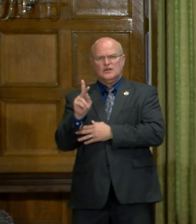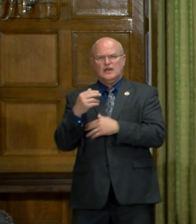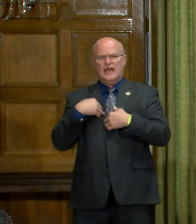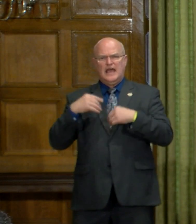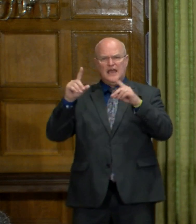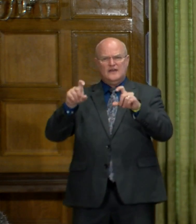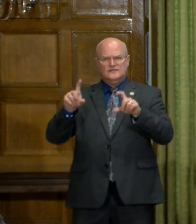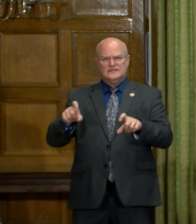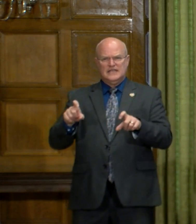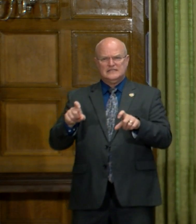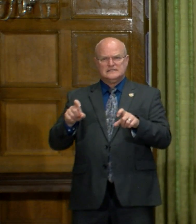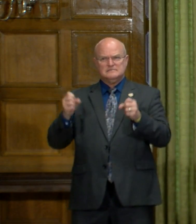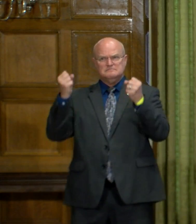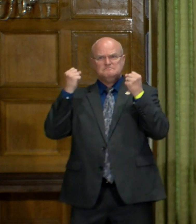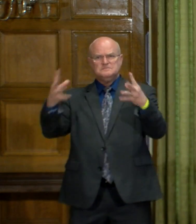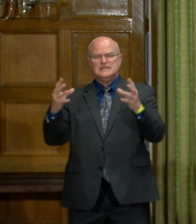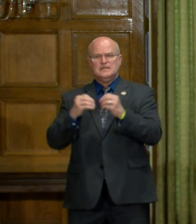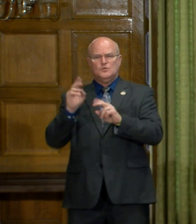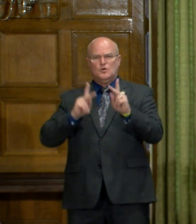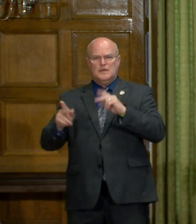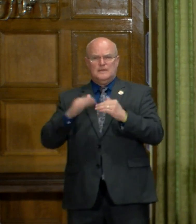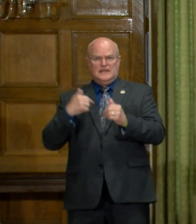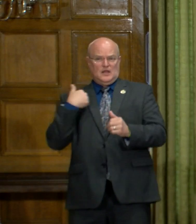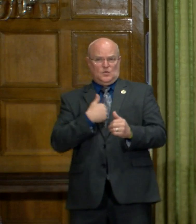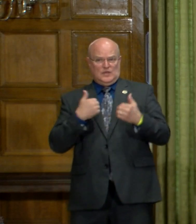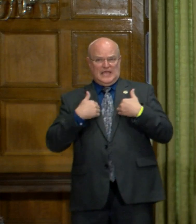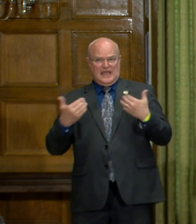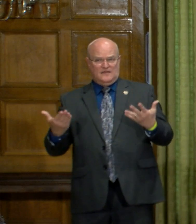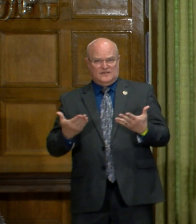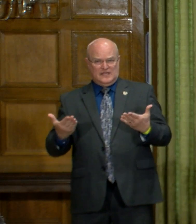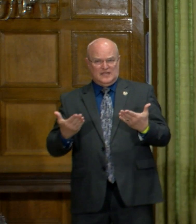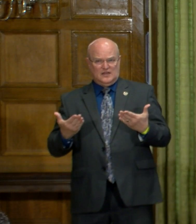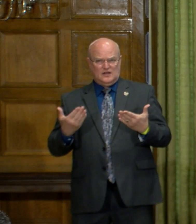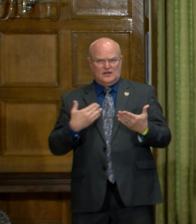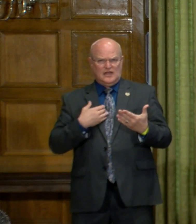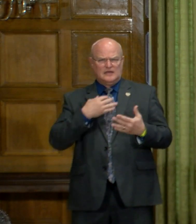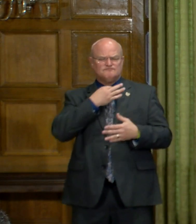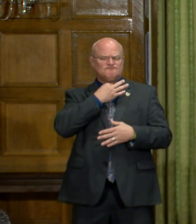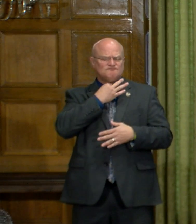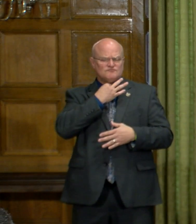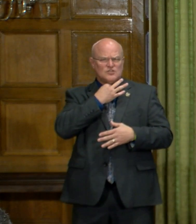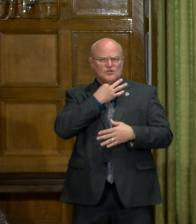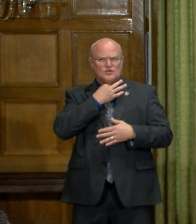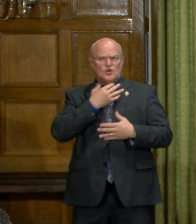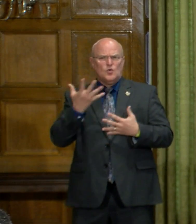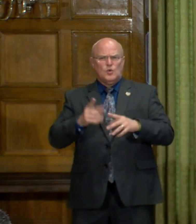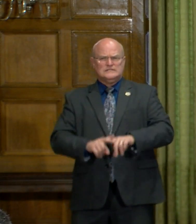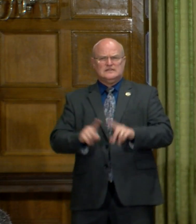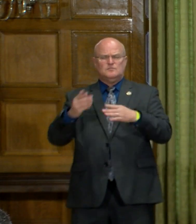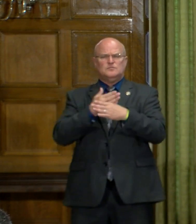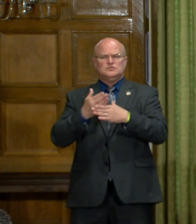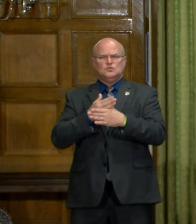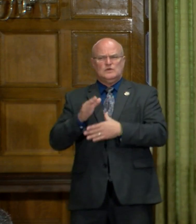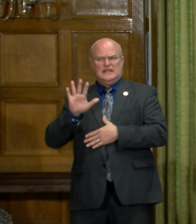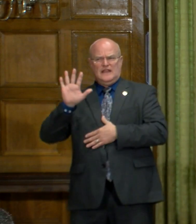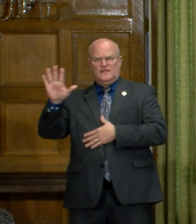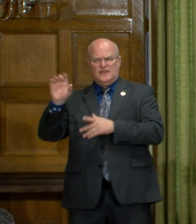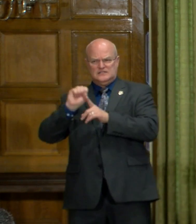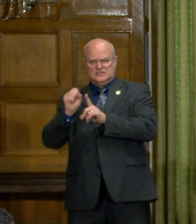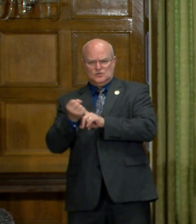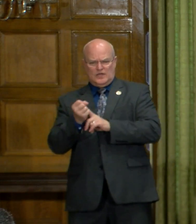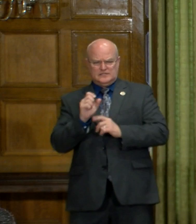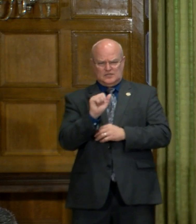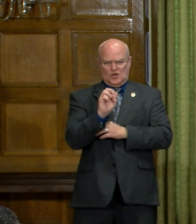have tested quite a bit more folks than we have here. And I'm kind of just sort of wondering, like, what's the difference between their situations